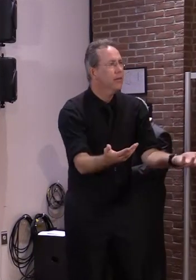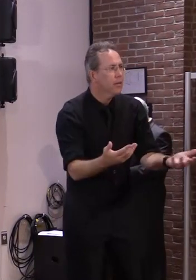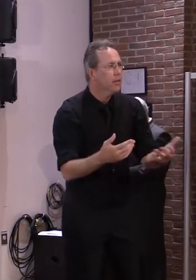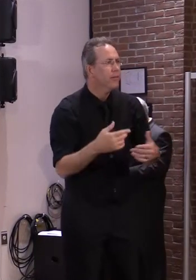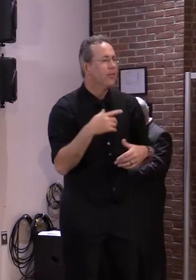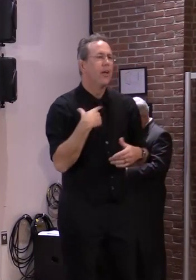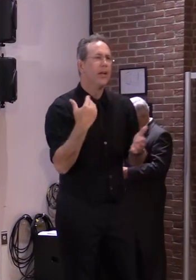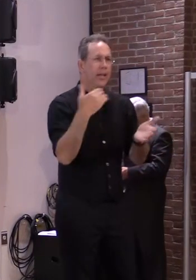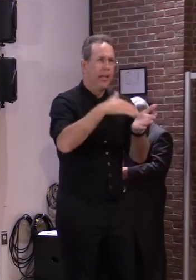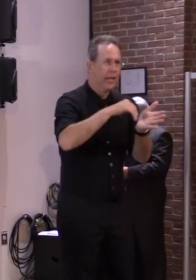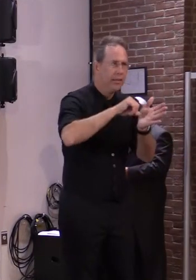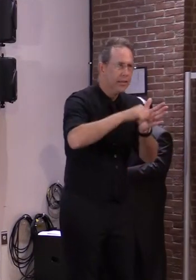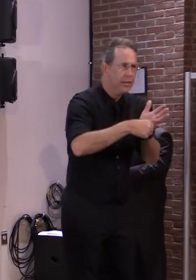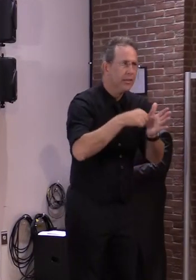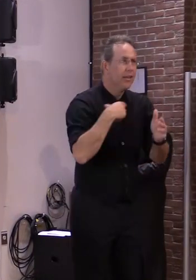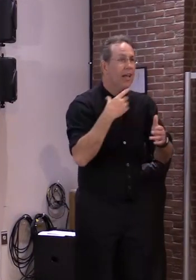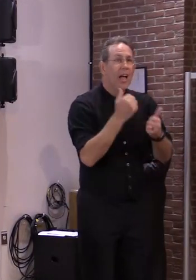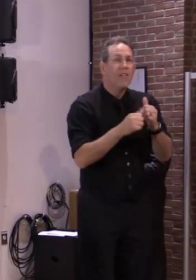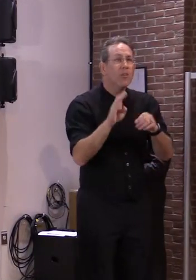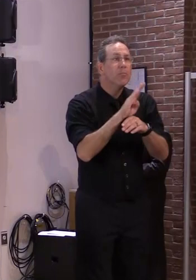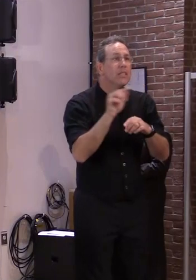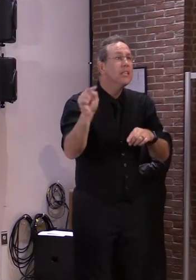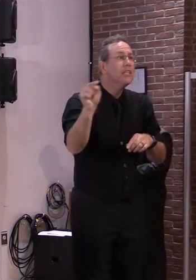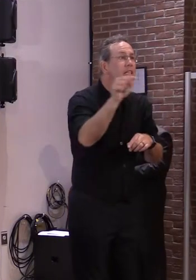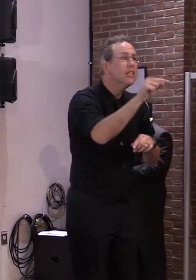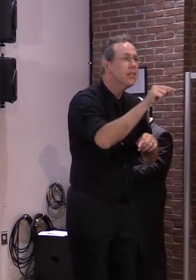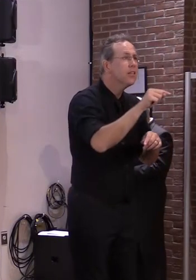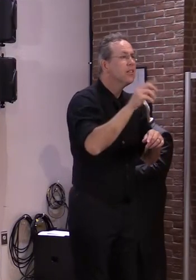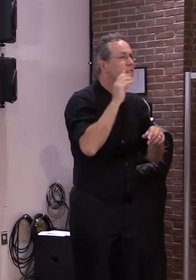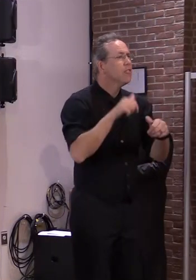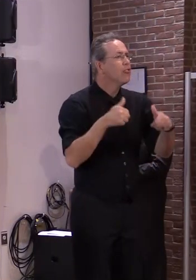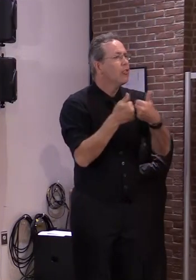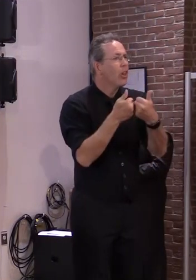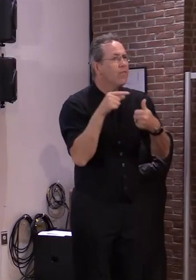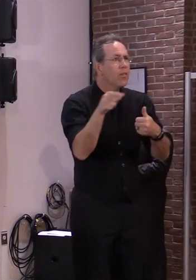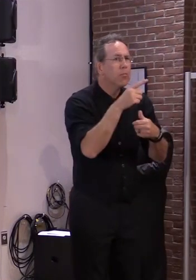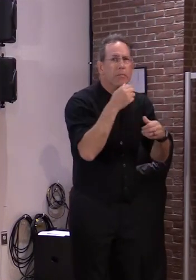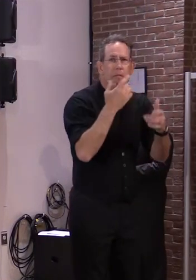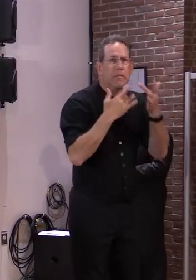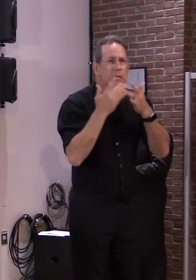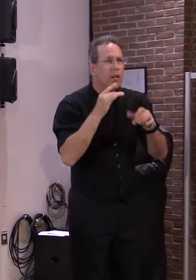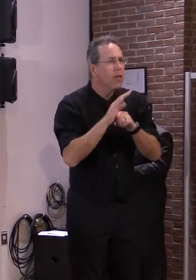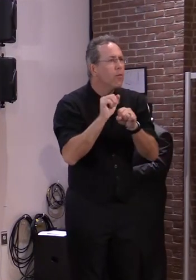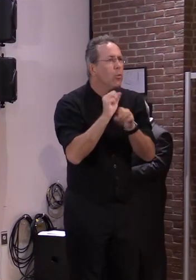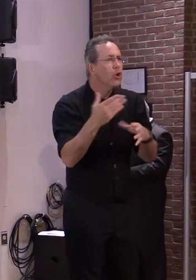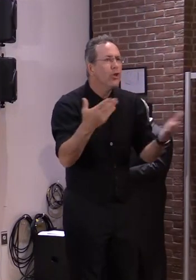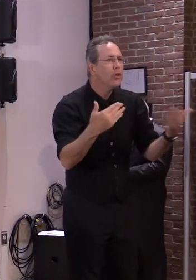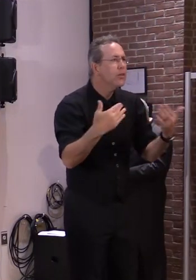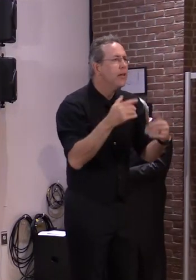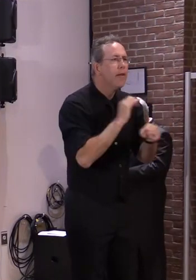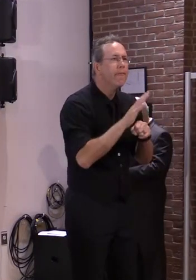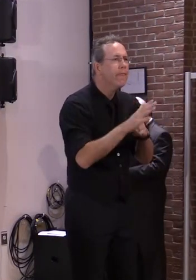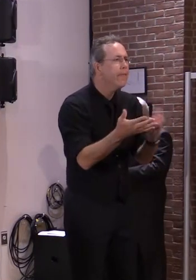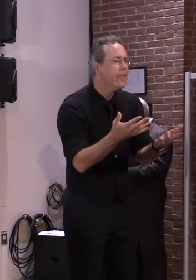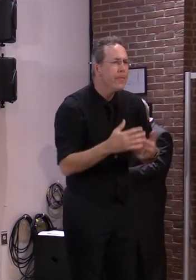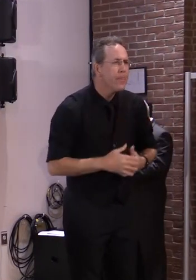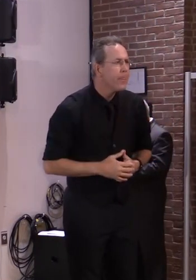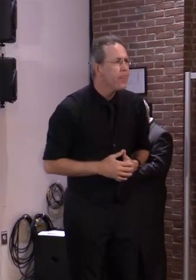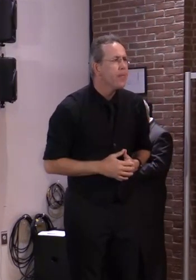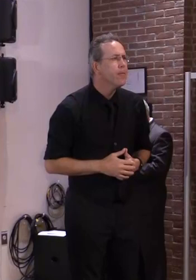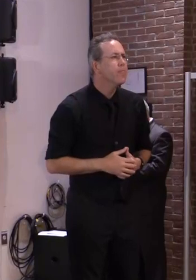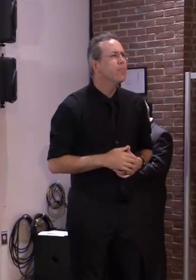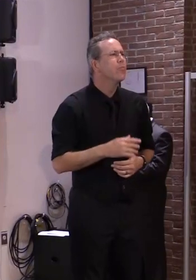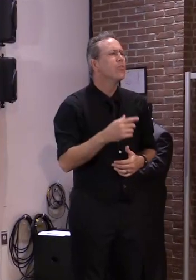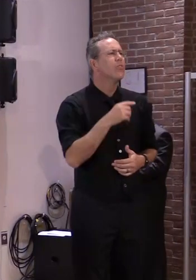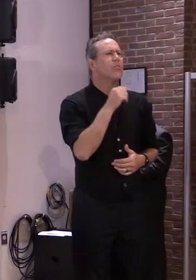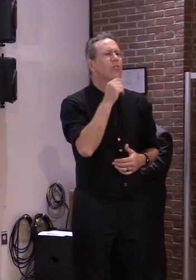is challenged by workforce needs. But again, this is no surprise. Just remember,